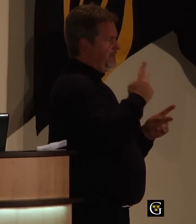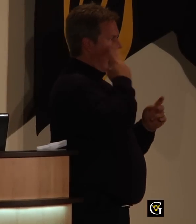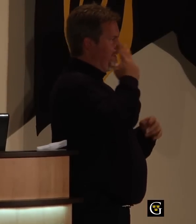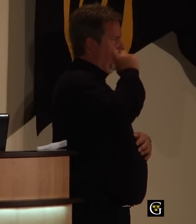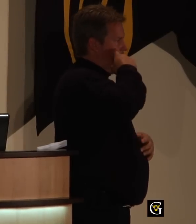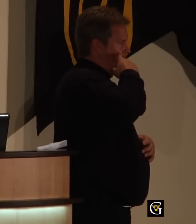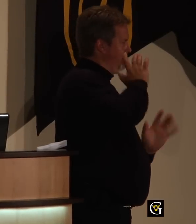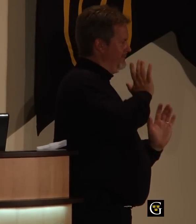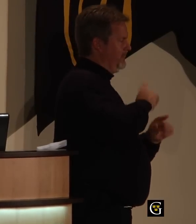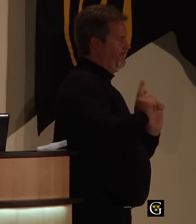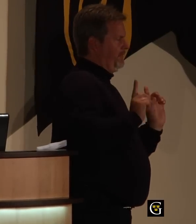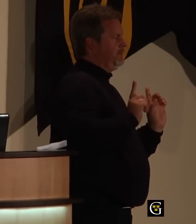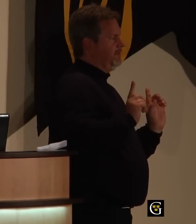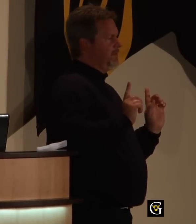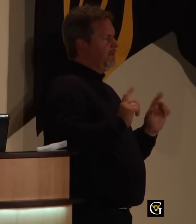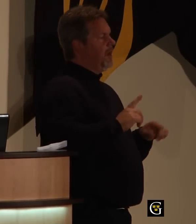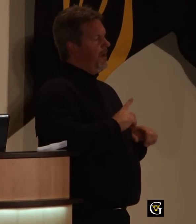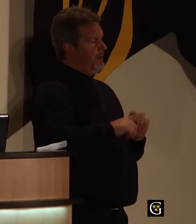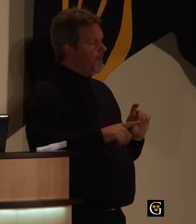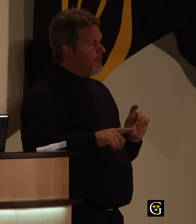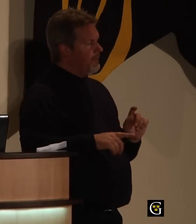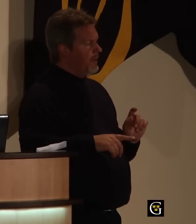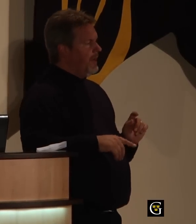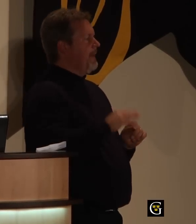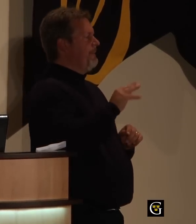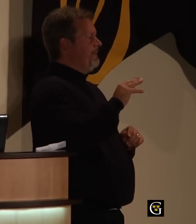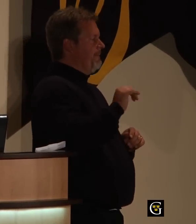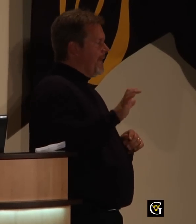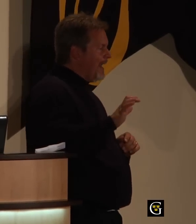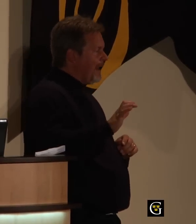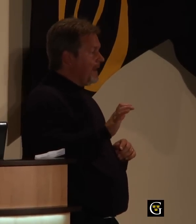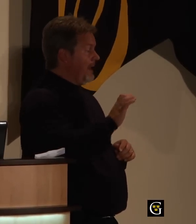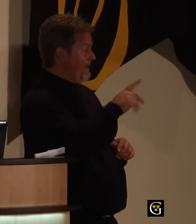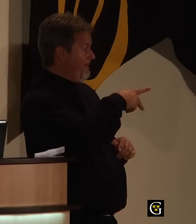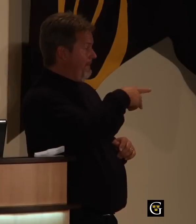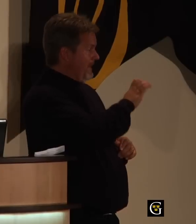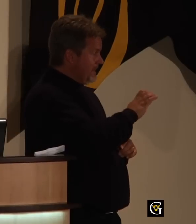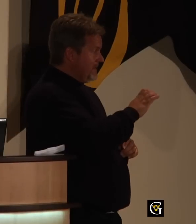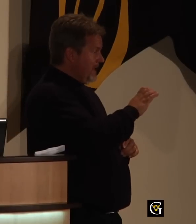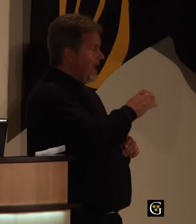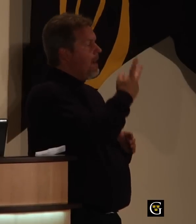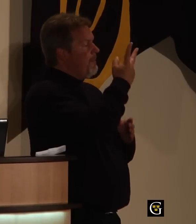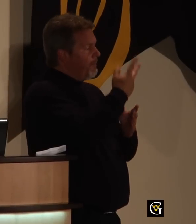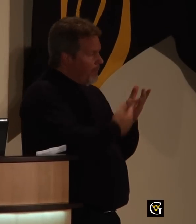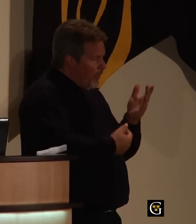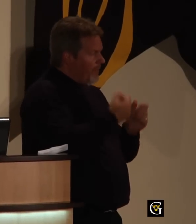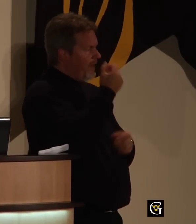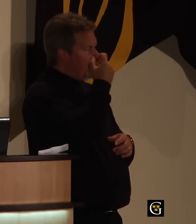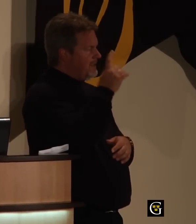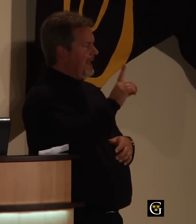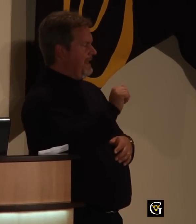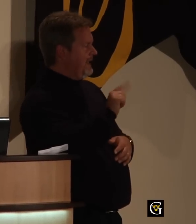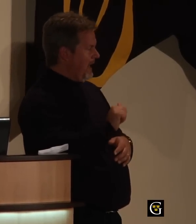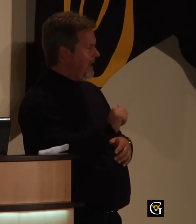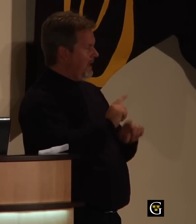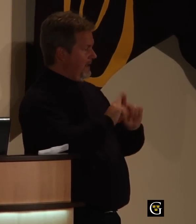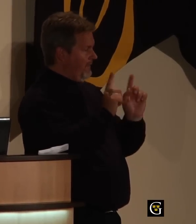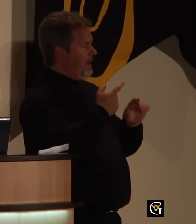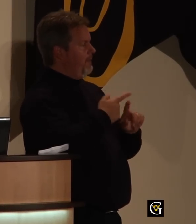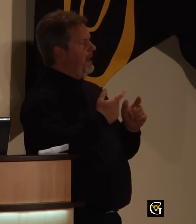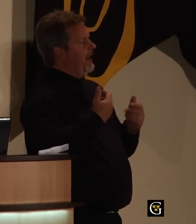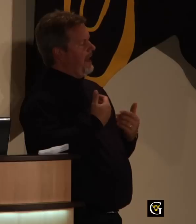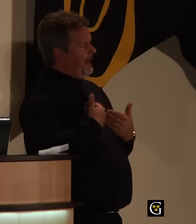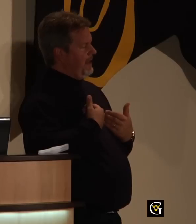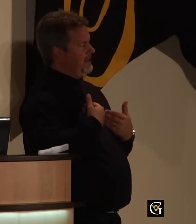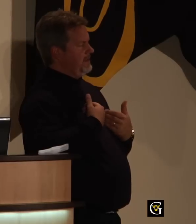file from a Mac to a PC. They both have different ways of representing data, but there's a common protocol that allows